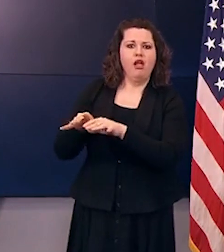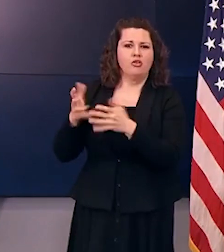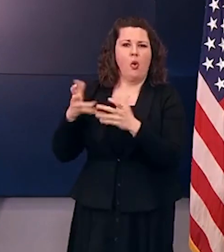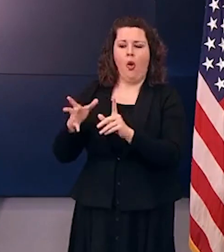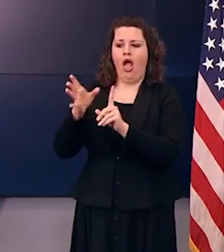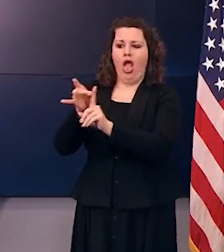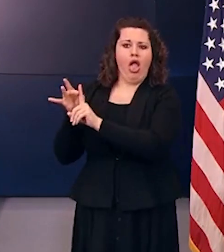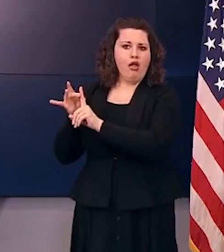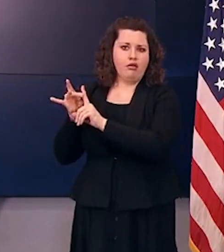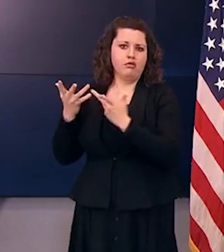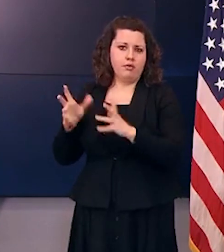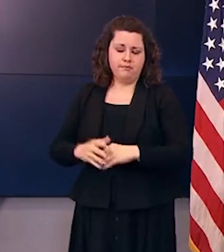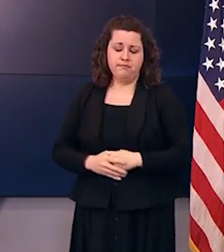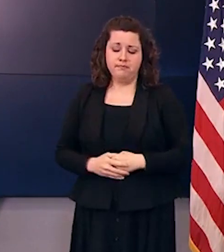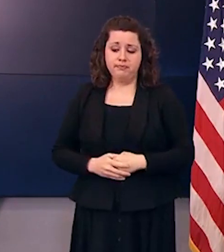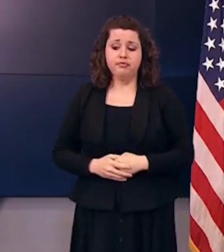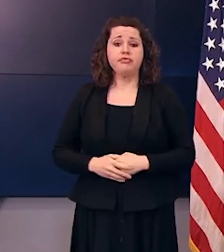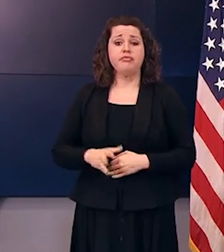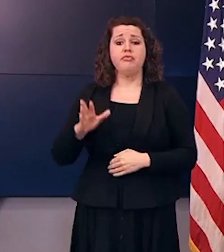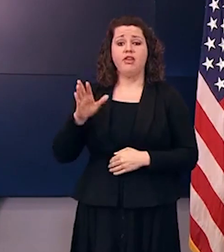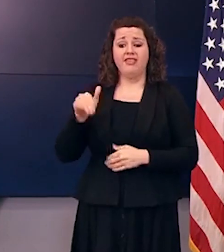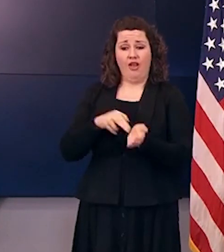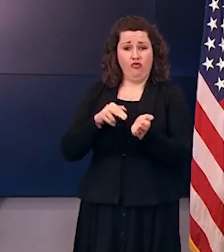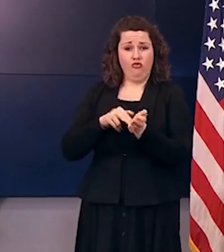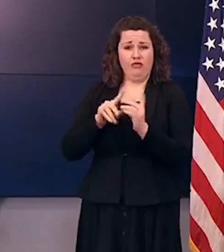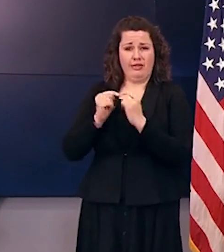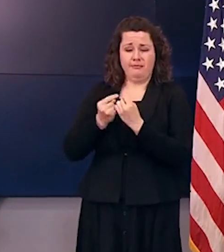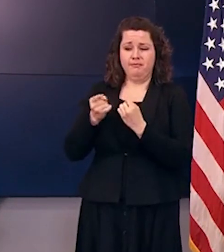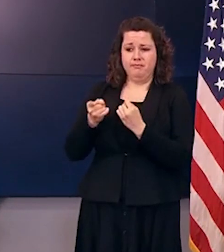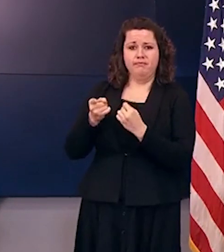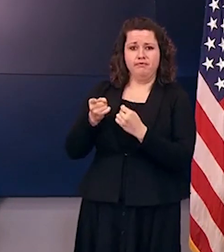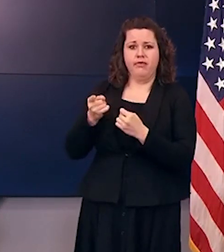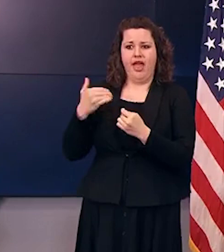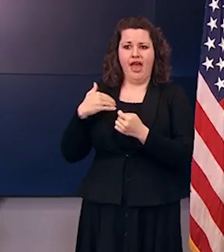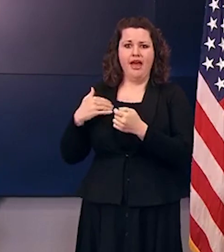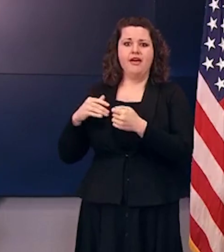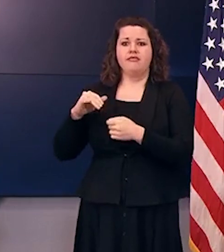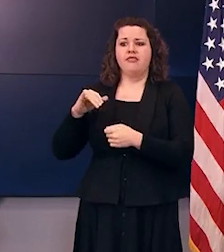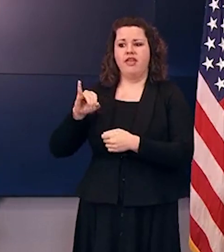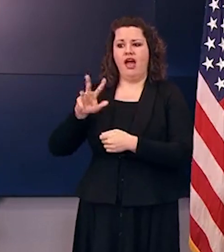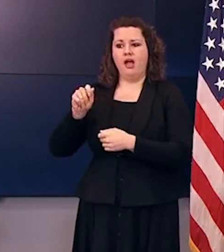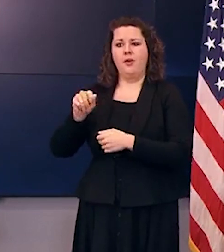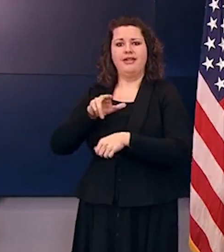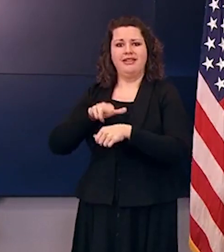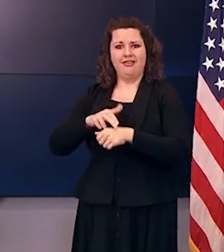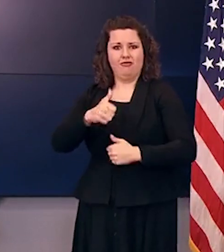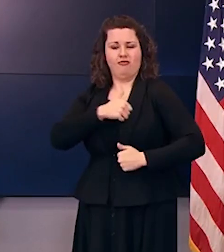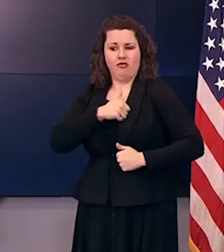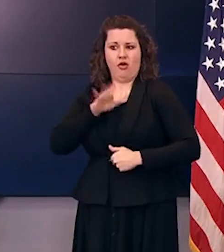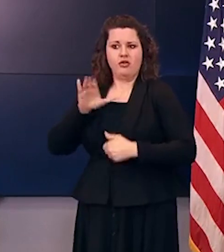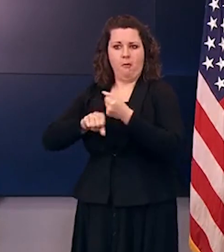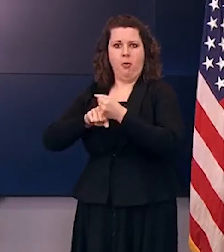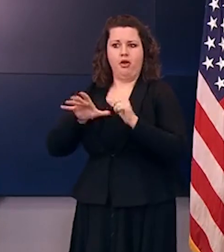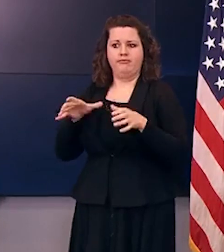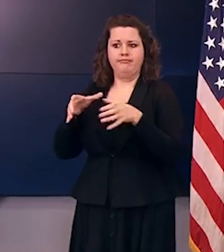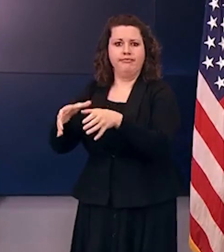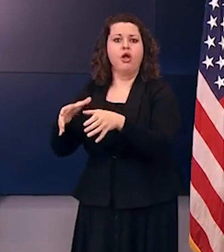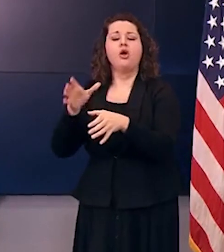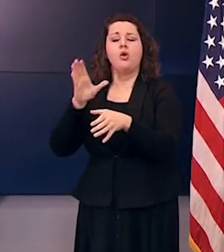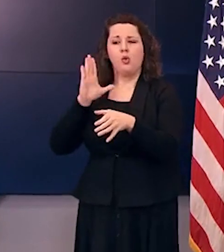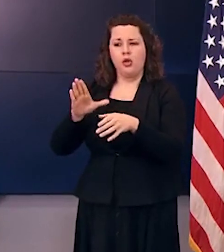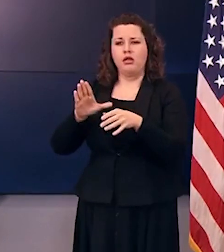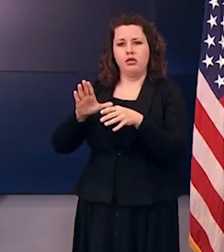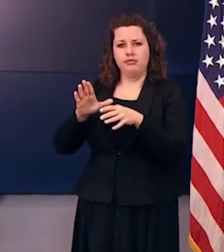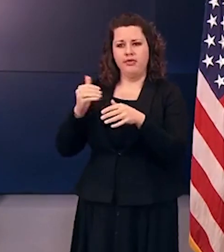additional vulnerable residents. The team of nurses, with the support of the Iowa National Guard, will conduct diagnostic